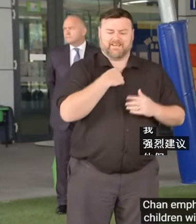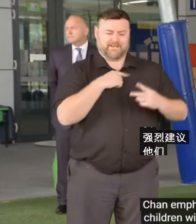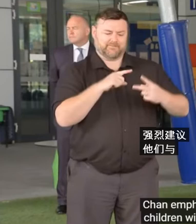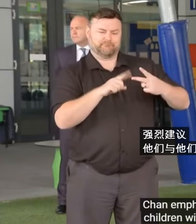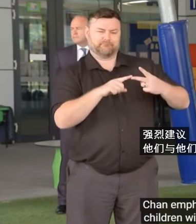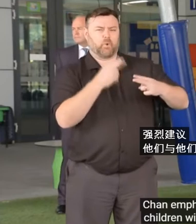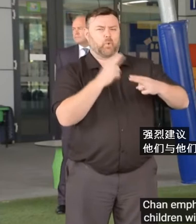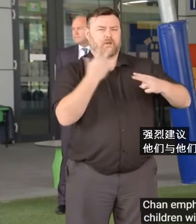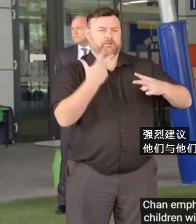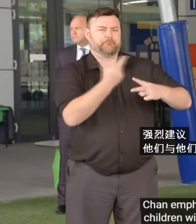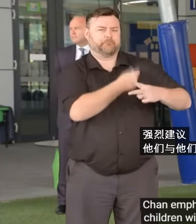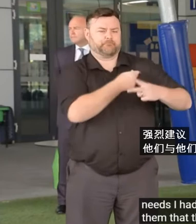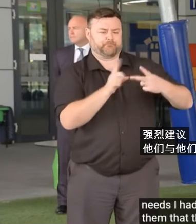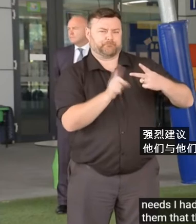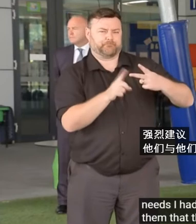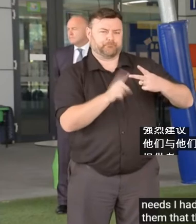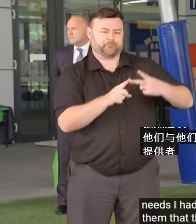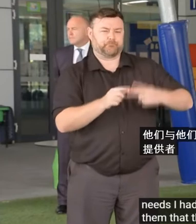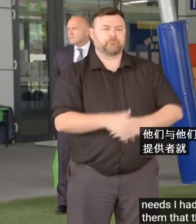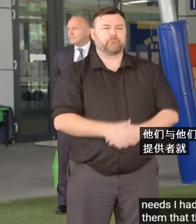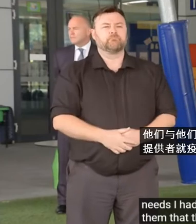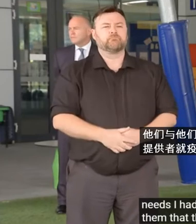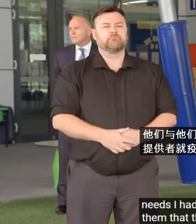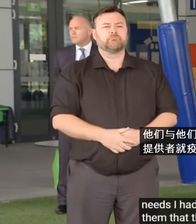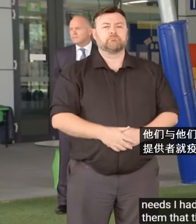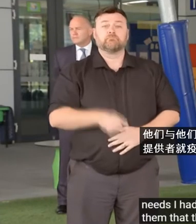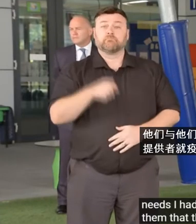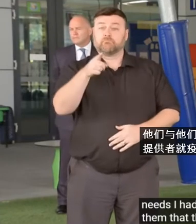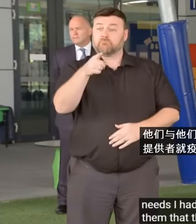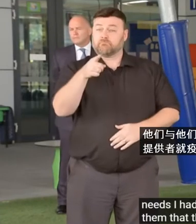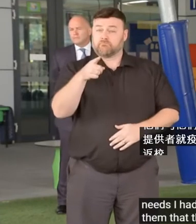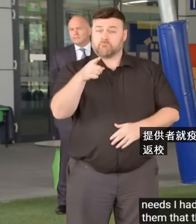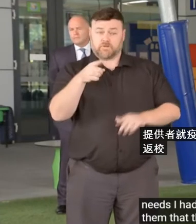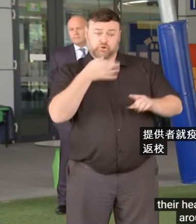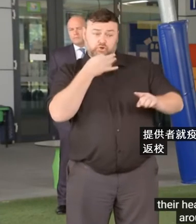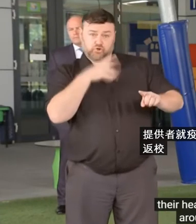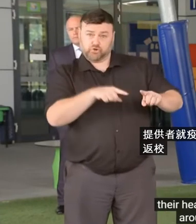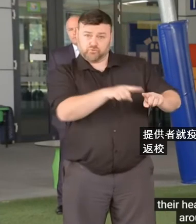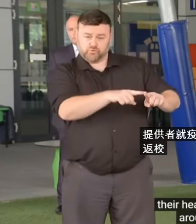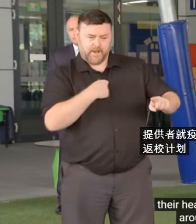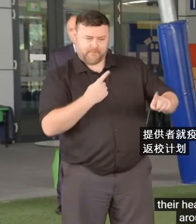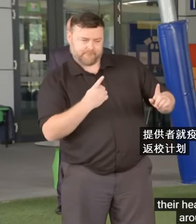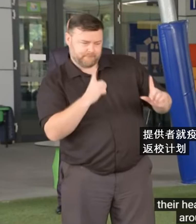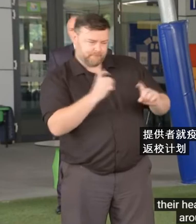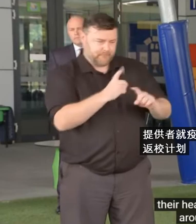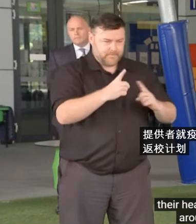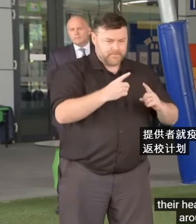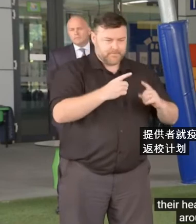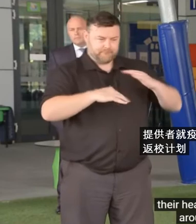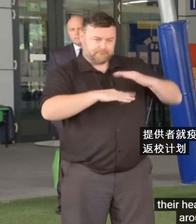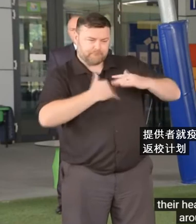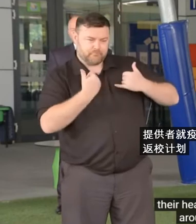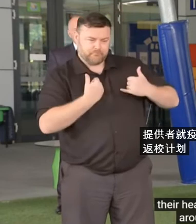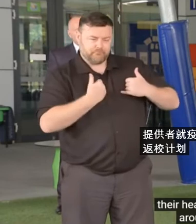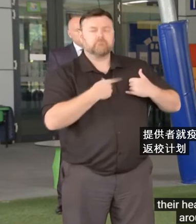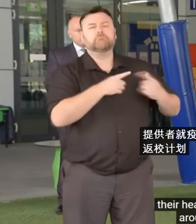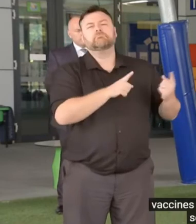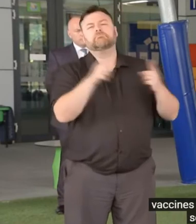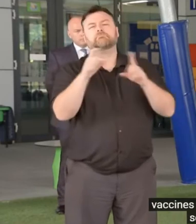them that they do check in with their healthcare provider around both the vaccines and their return to school plan.